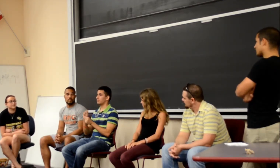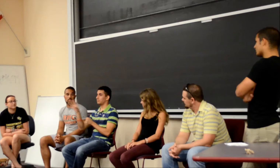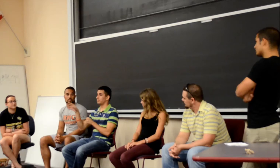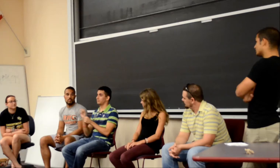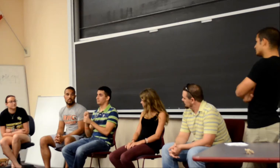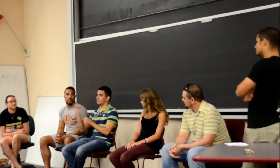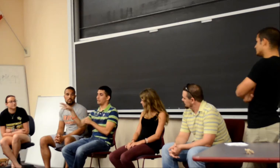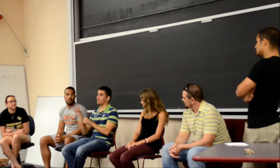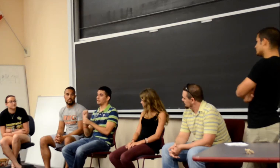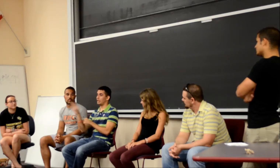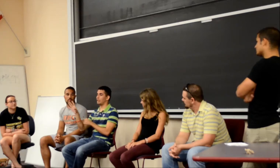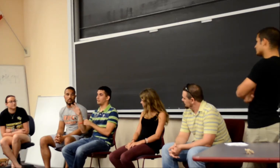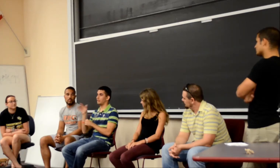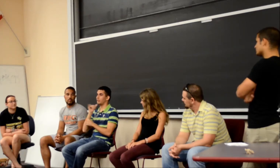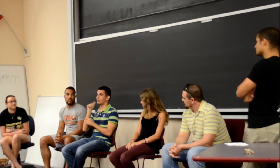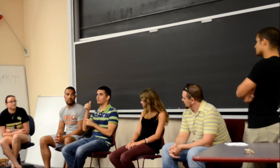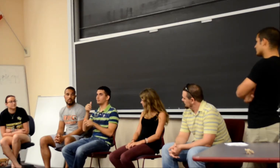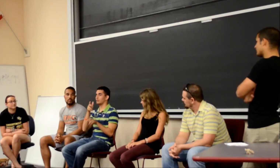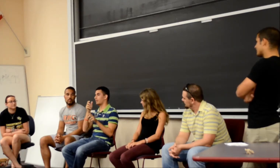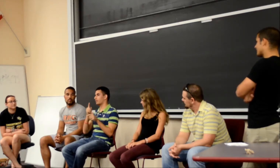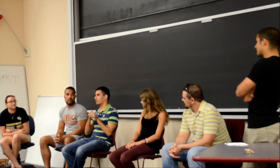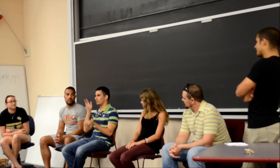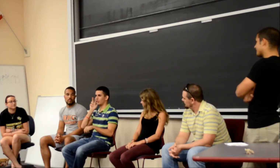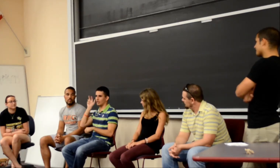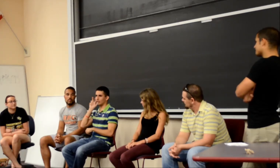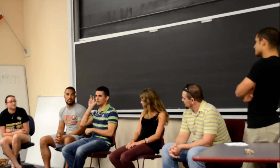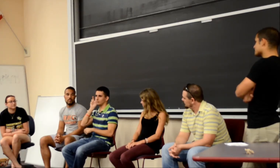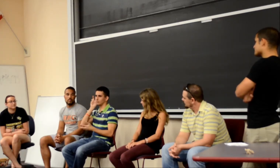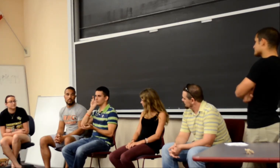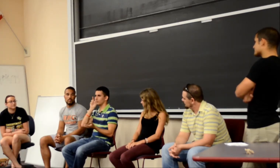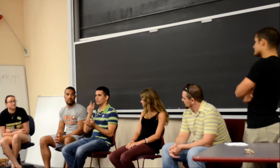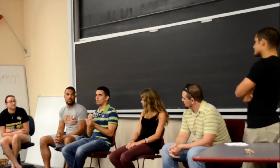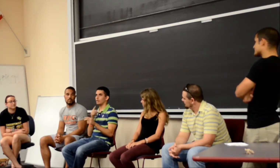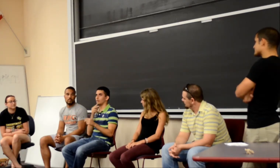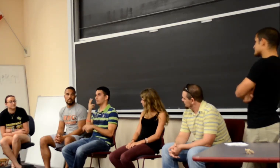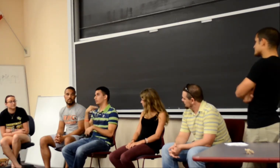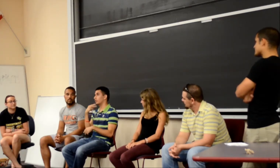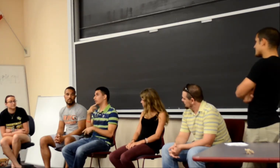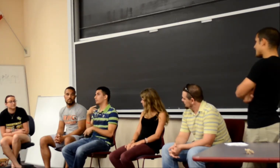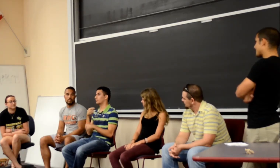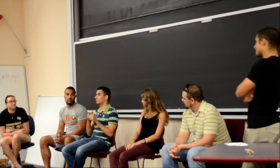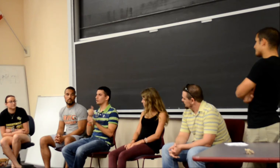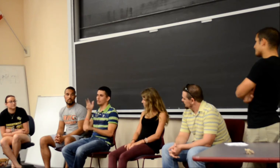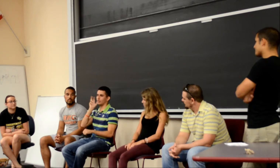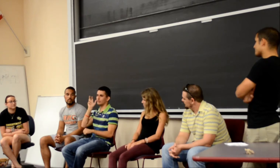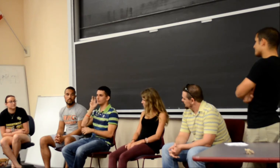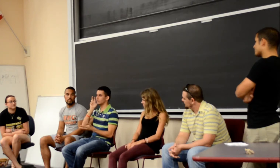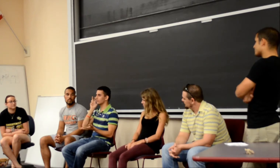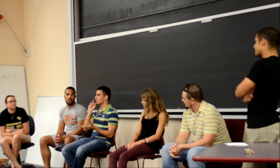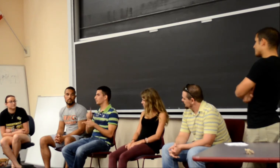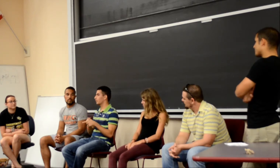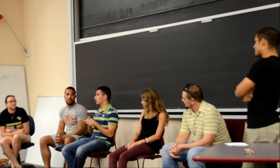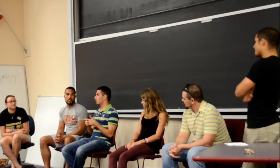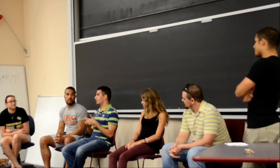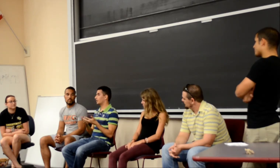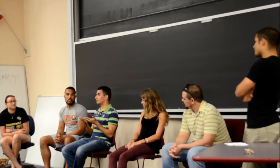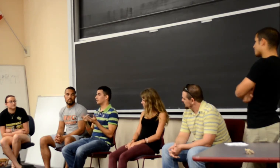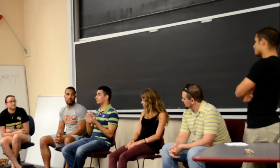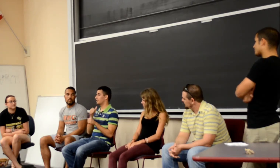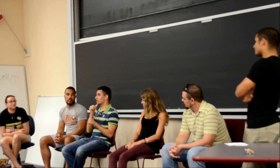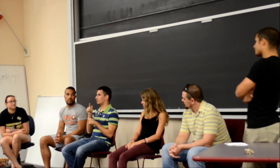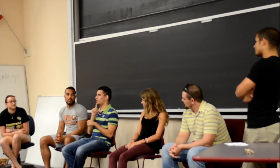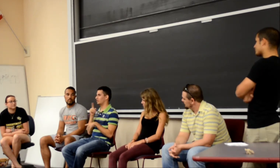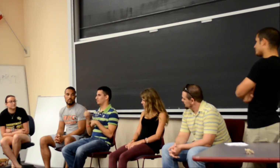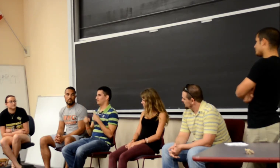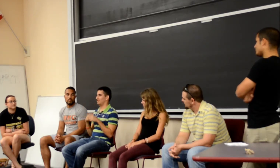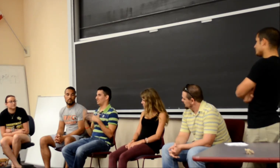sometimes then a sign but basically you should listen and you live emotionally and listen, and